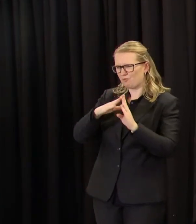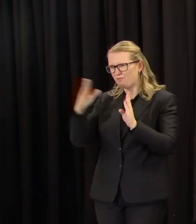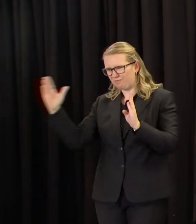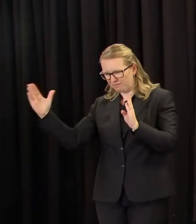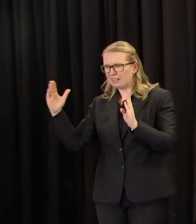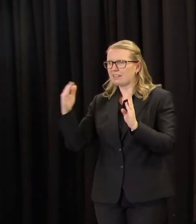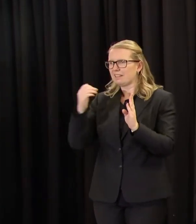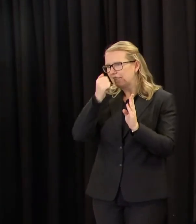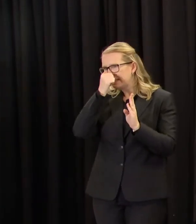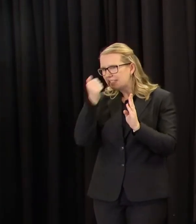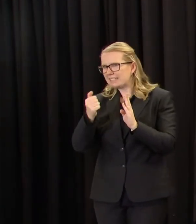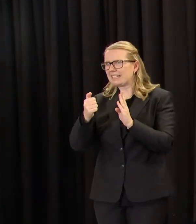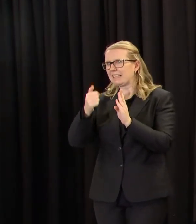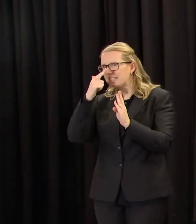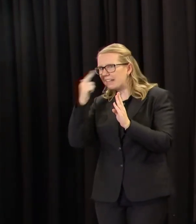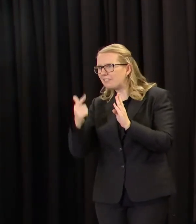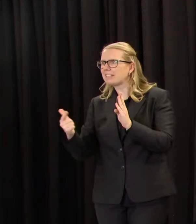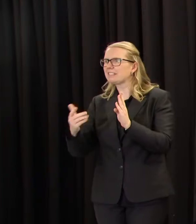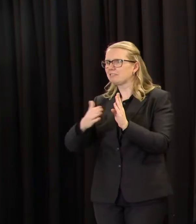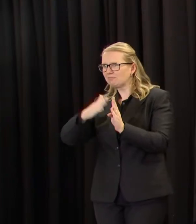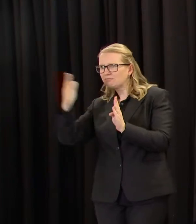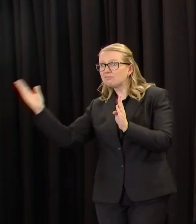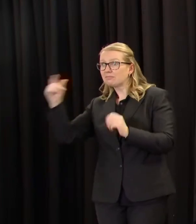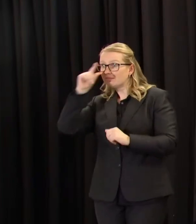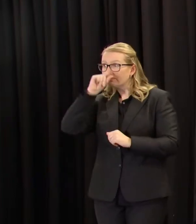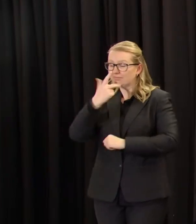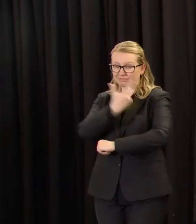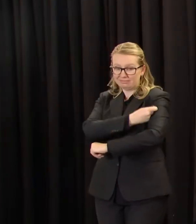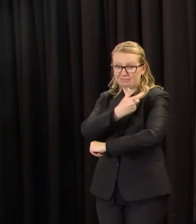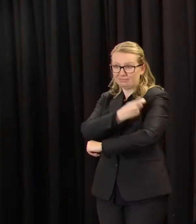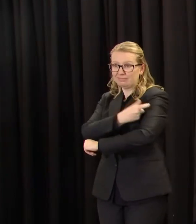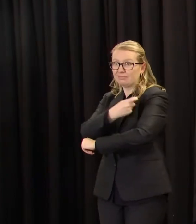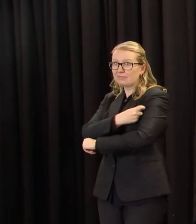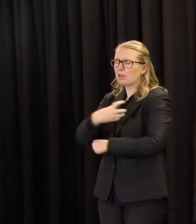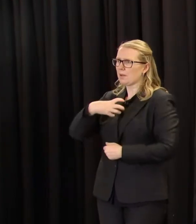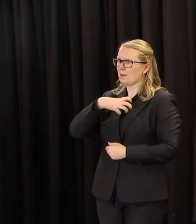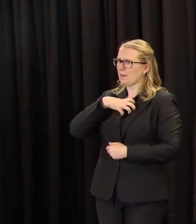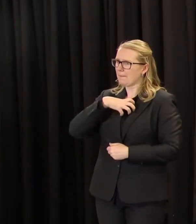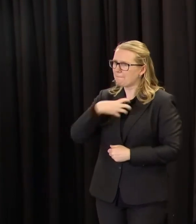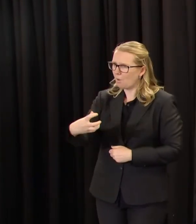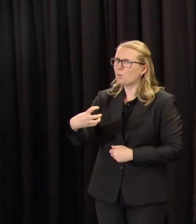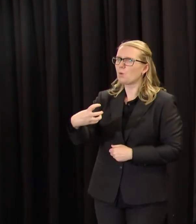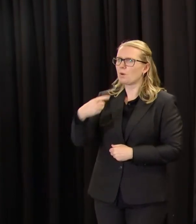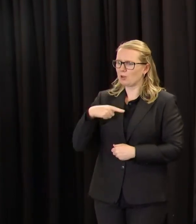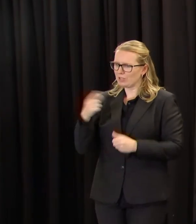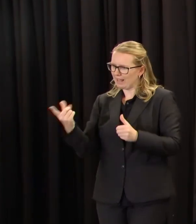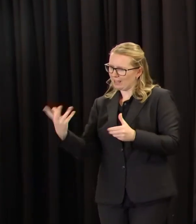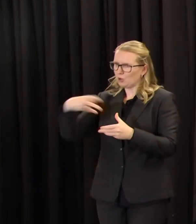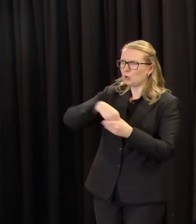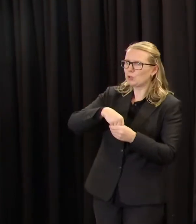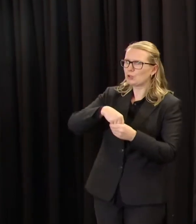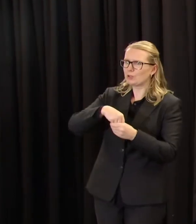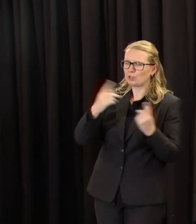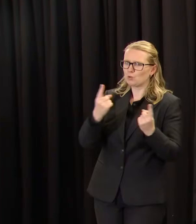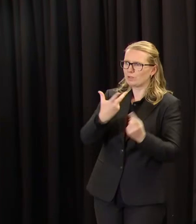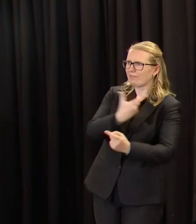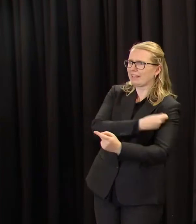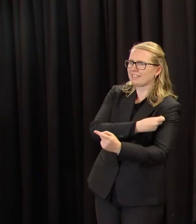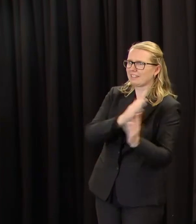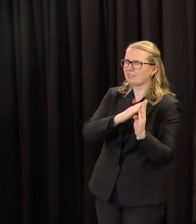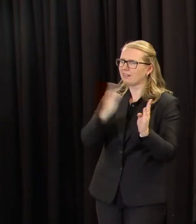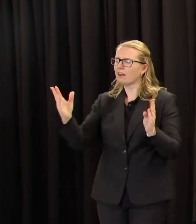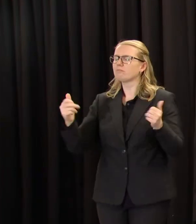end of the school year, as we plan to do, that again gives us even more protection. Not ultimate protection, but it adds. Every single